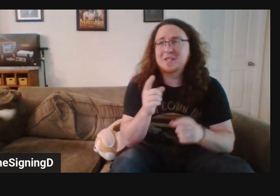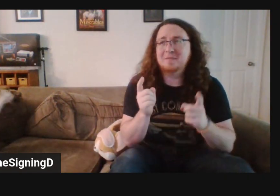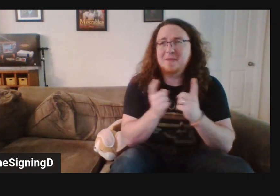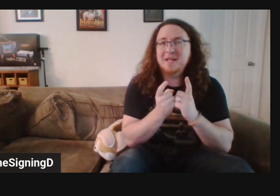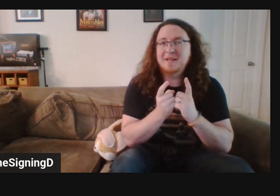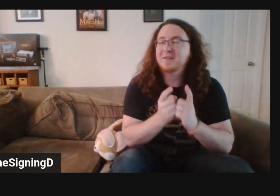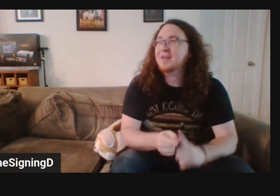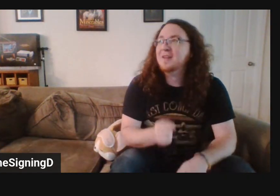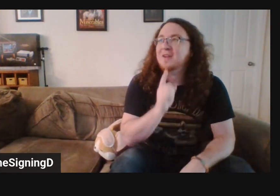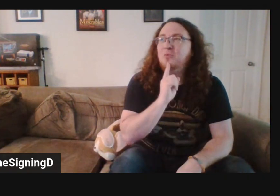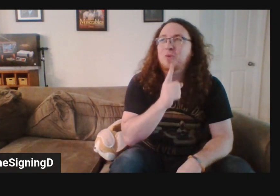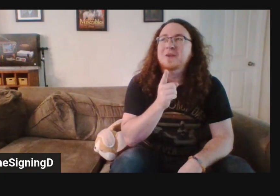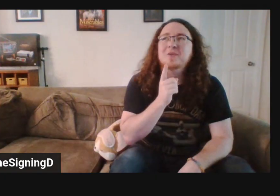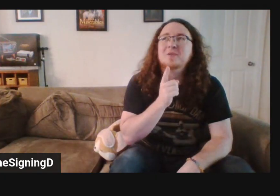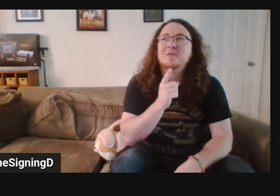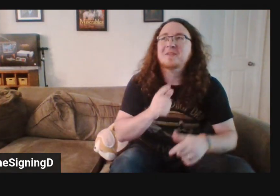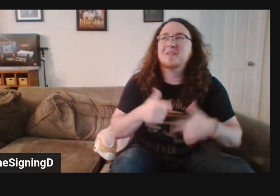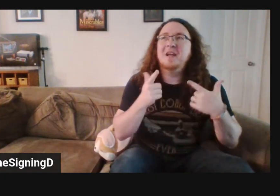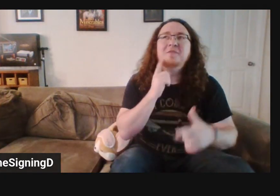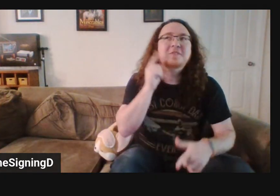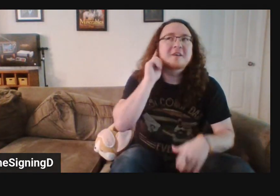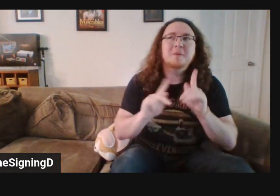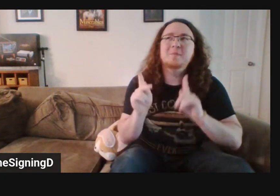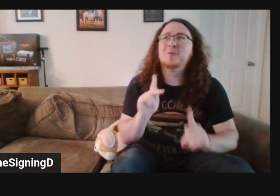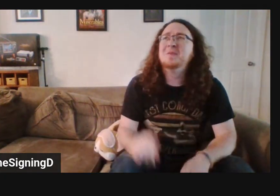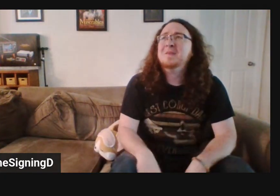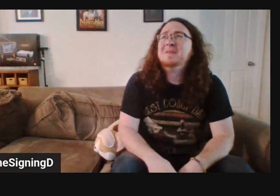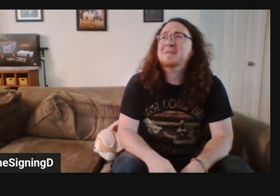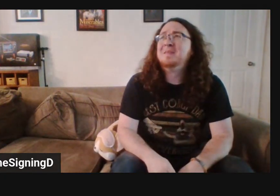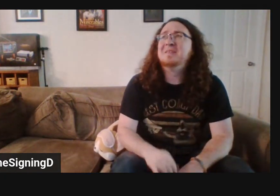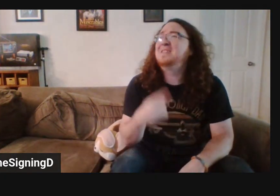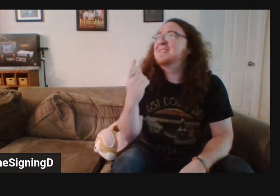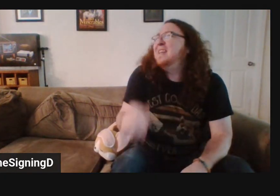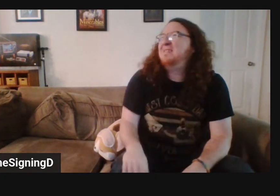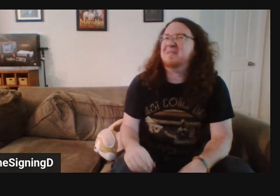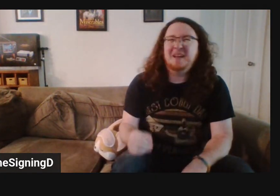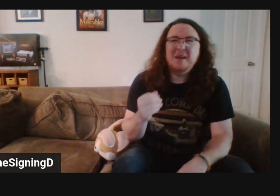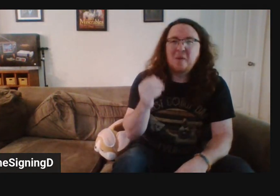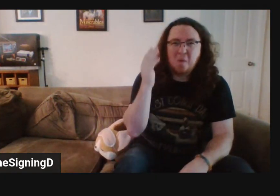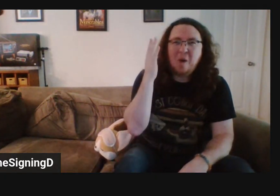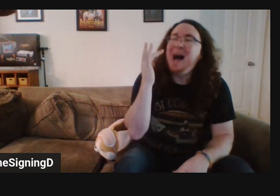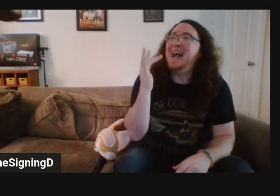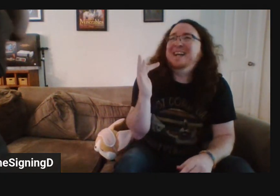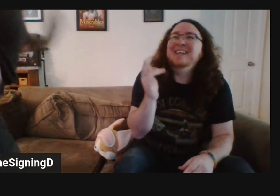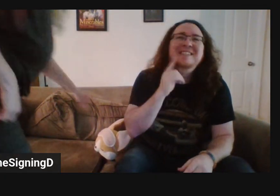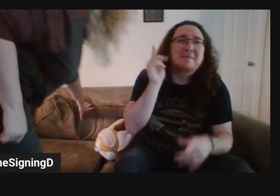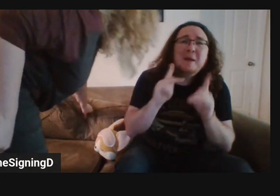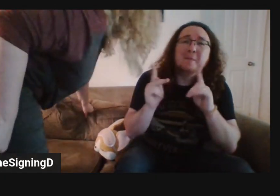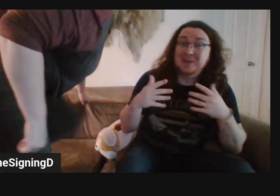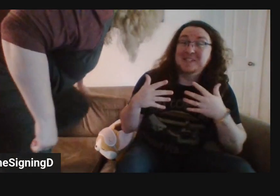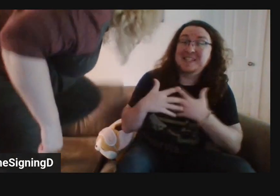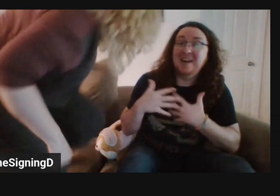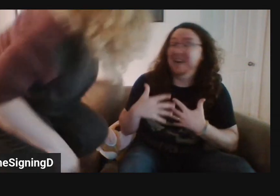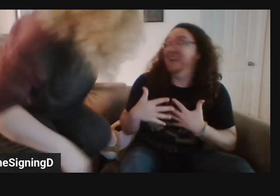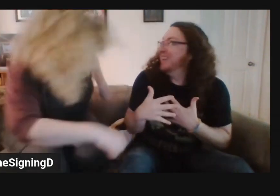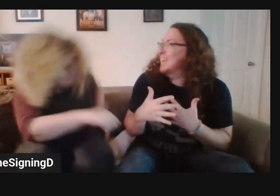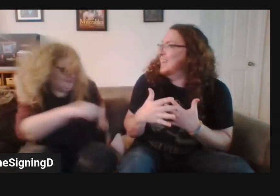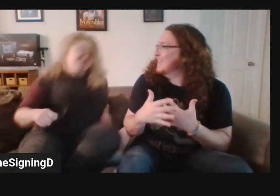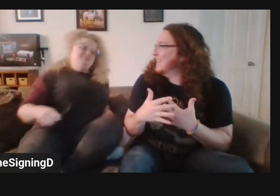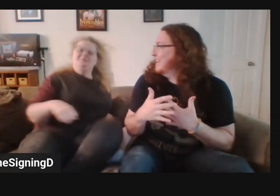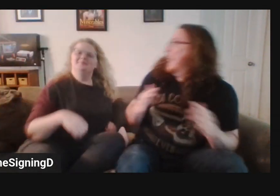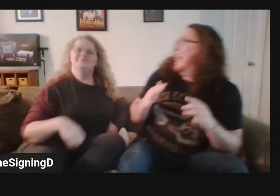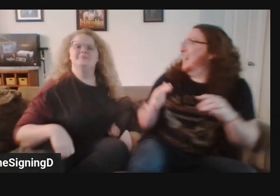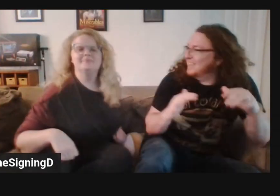on actually meeting real life deaf people. It's just like, I mean, why? Deaf people are